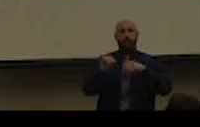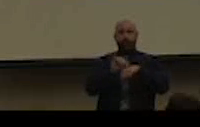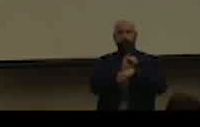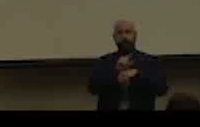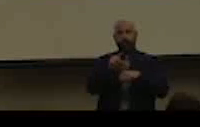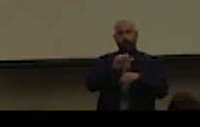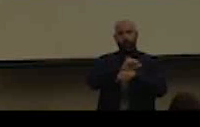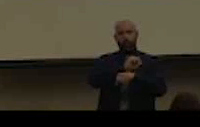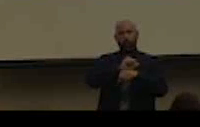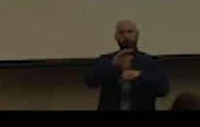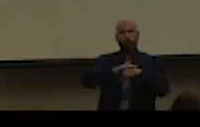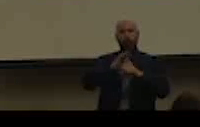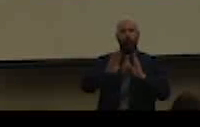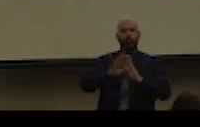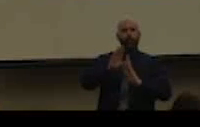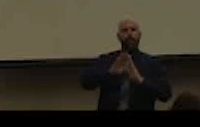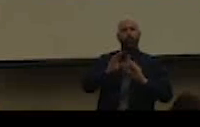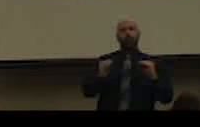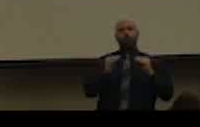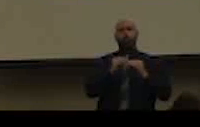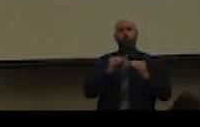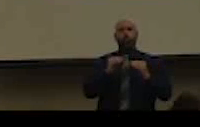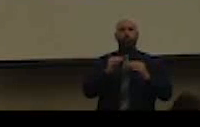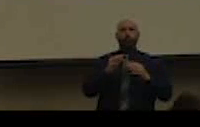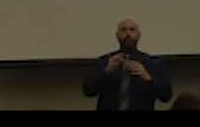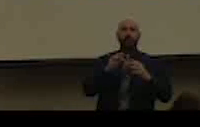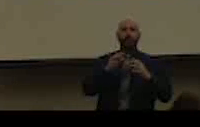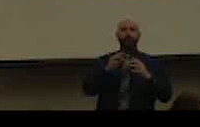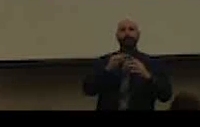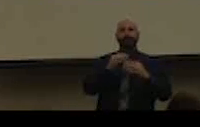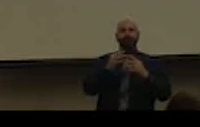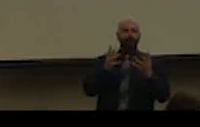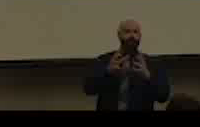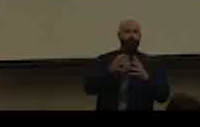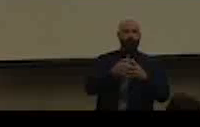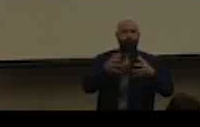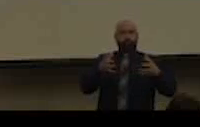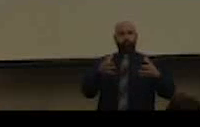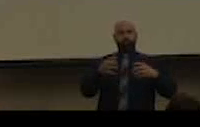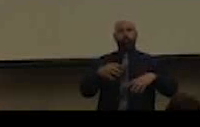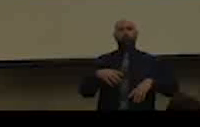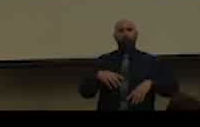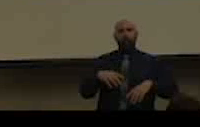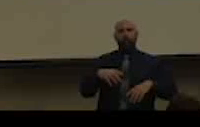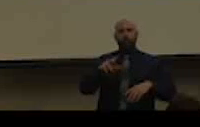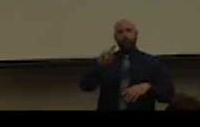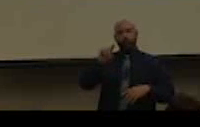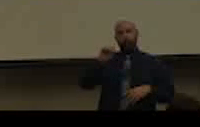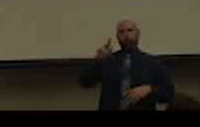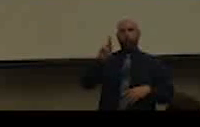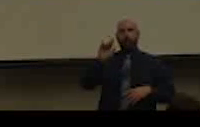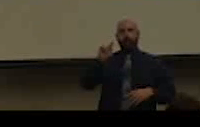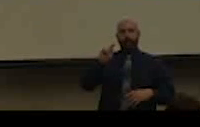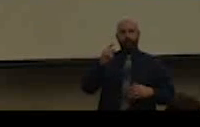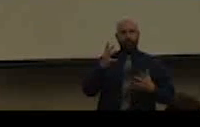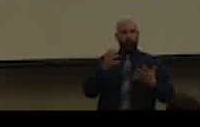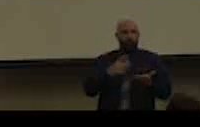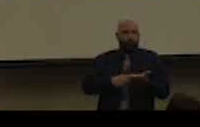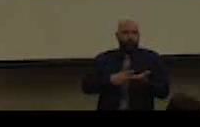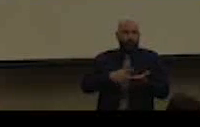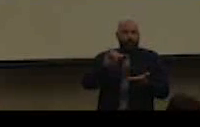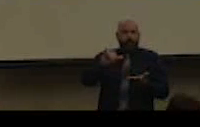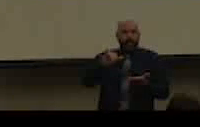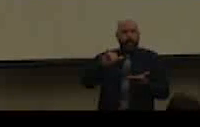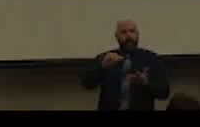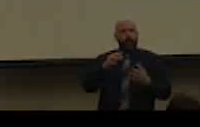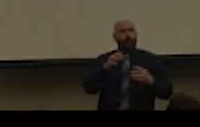a more robust toolkit around LA Vita 3, so we would like to spend some time allowing them to share that and get the group's feedback about whether or not that's giving you what you